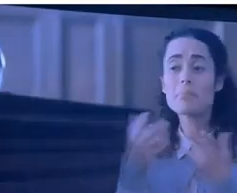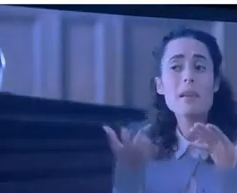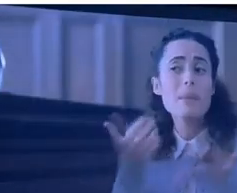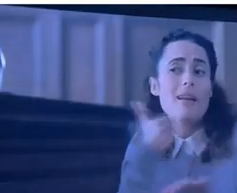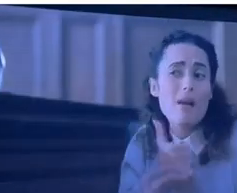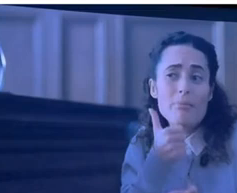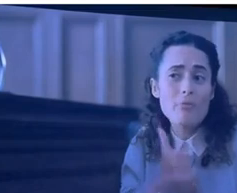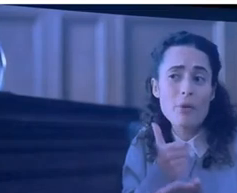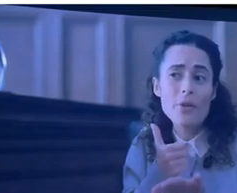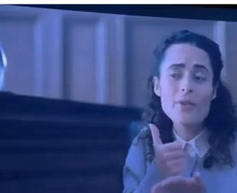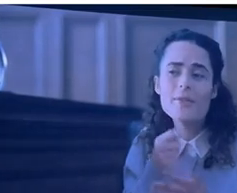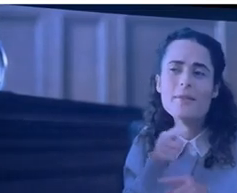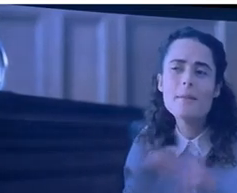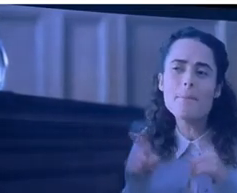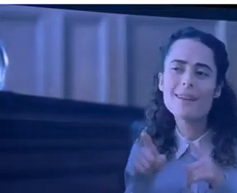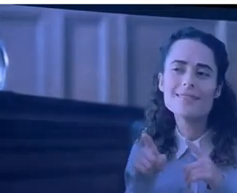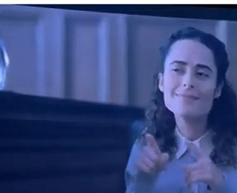Surgery and devices might be helpful,